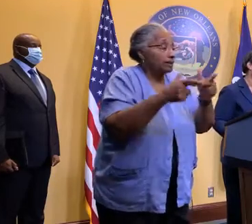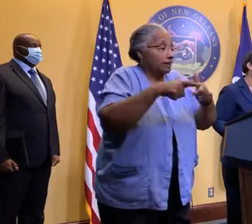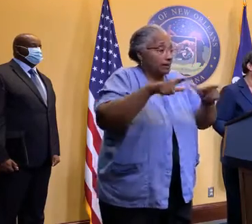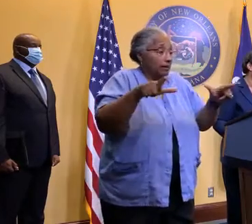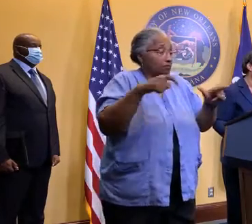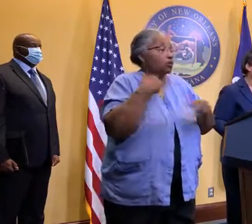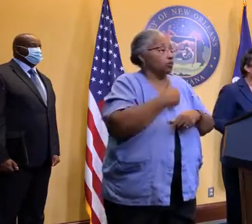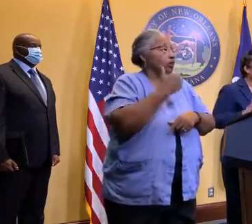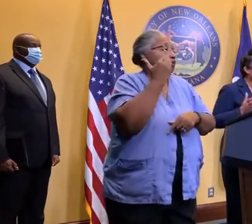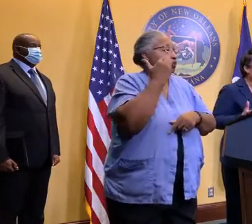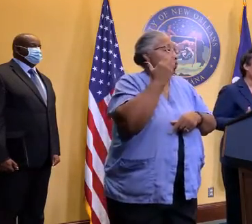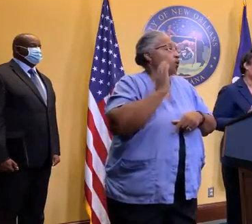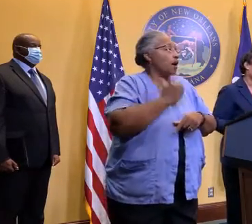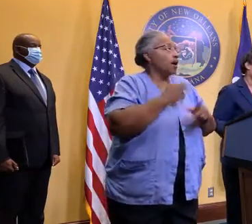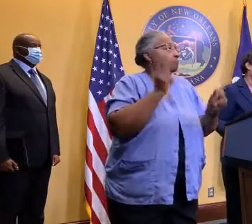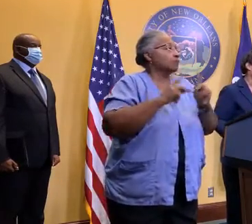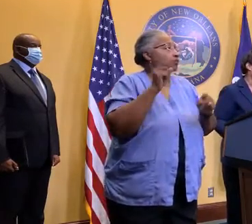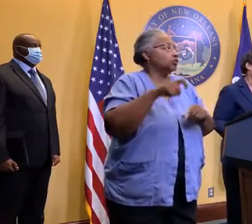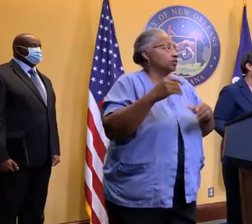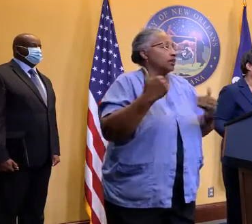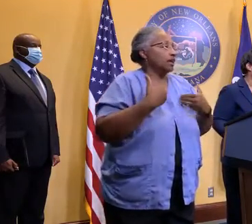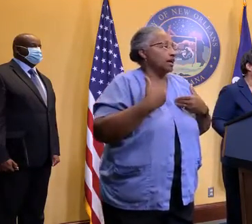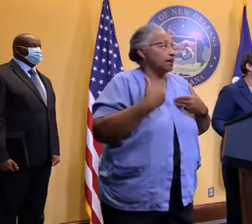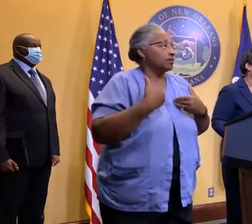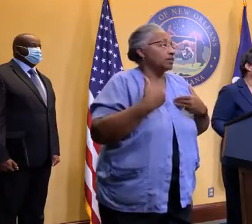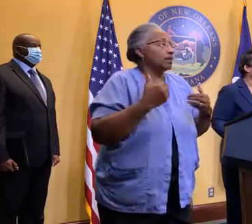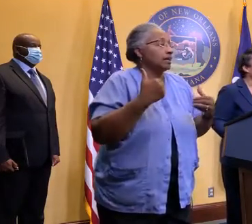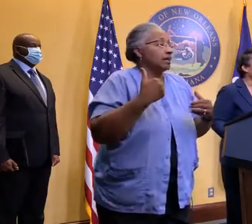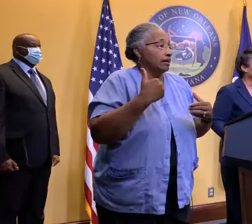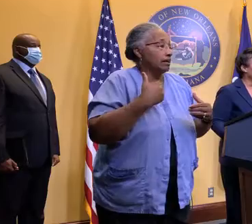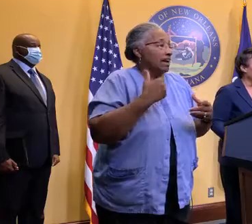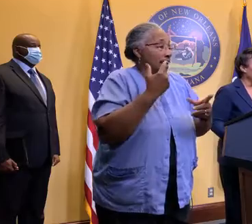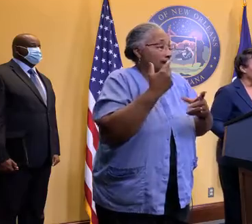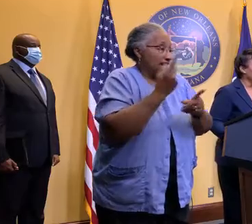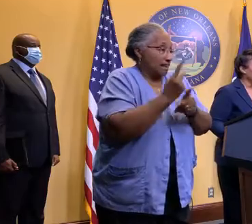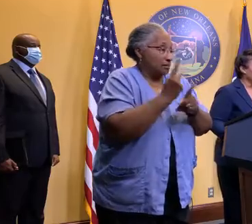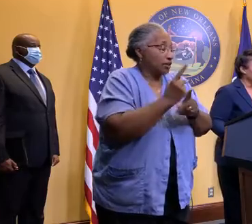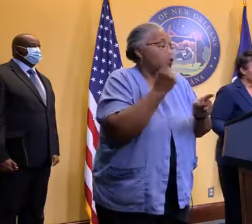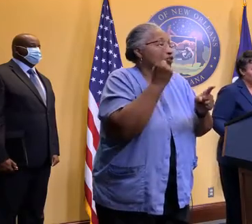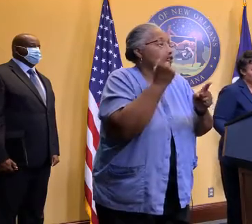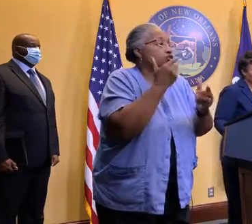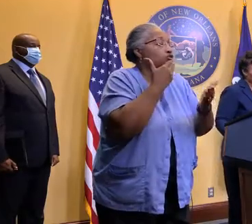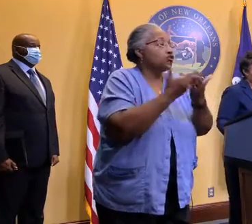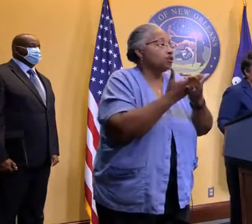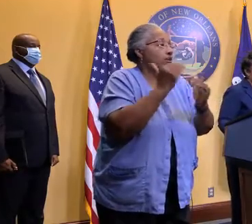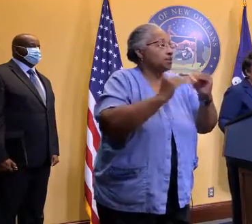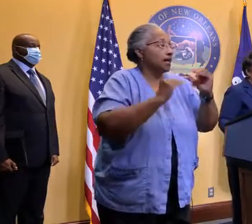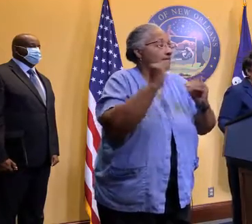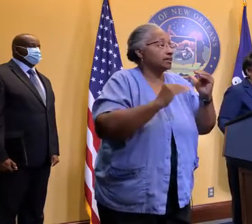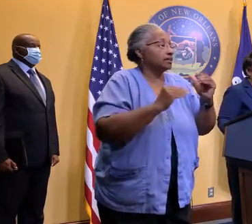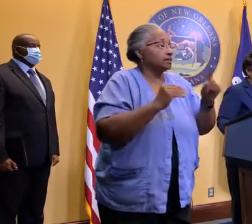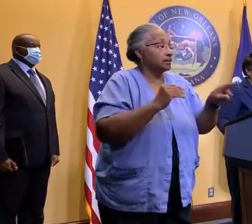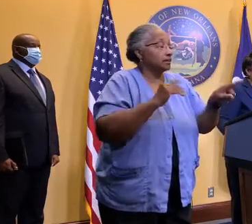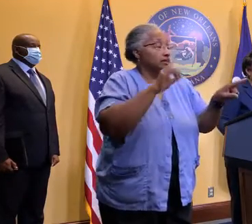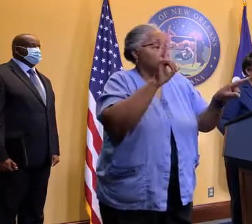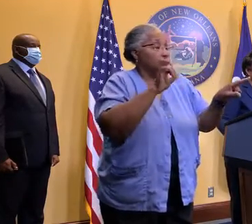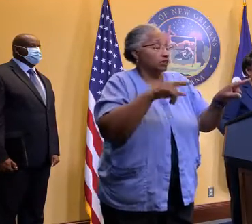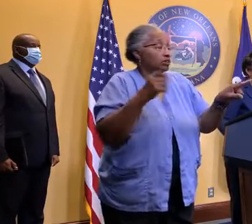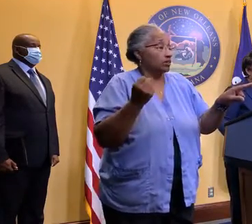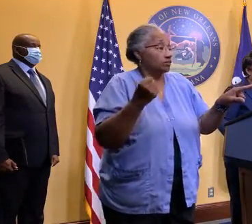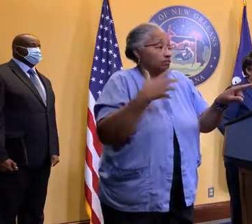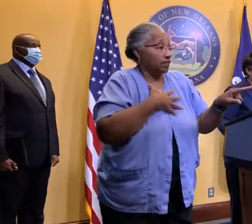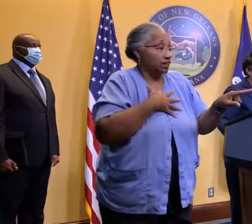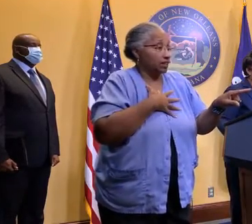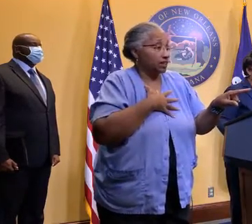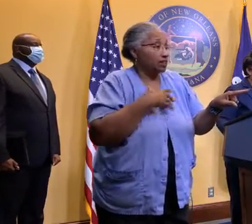we know our folks deserve, but striking that right balance, and we'll continue to do that. Is there a fear that those employees won't show up to